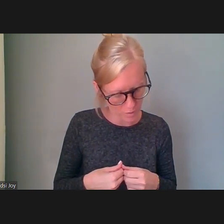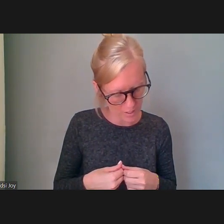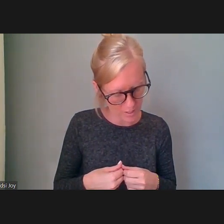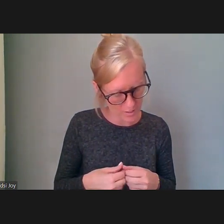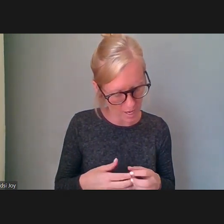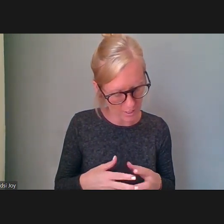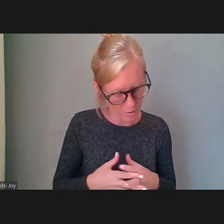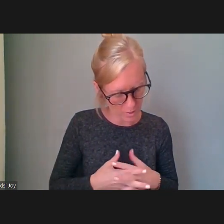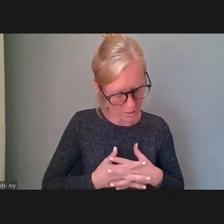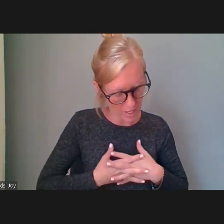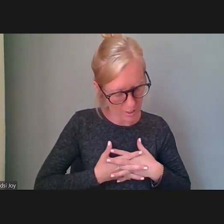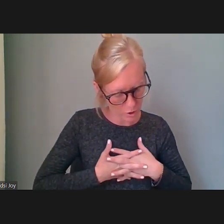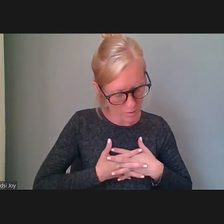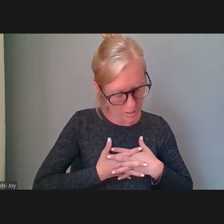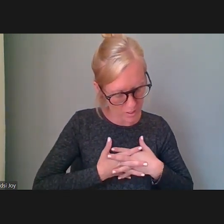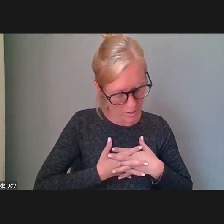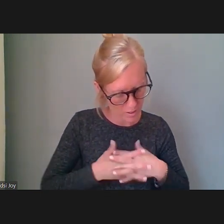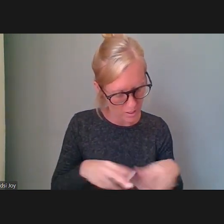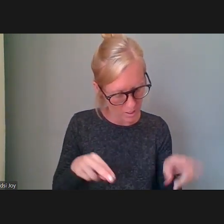exacerbated,